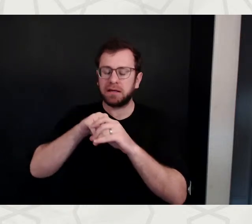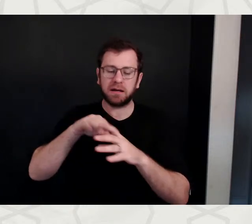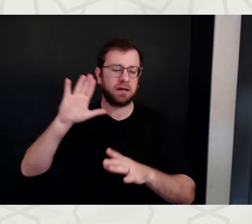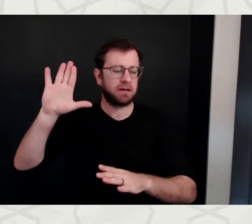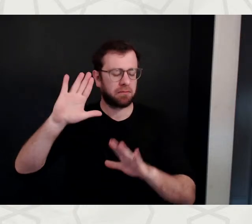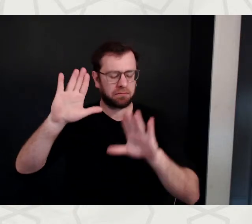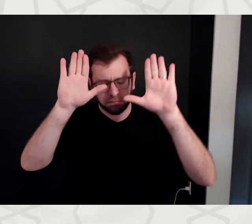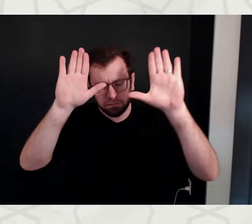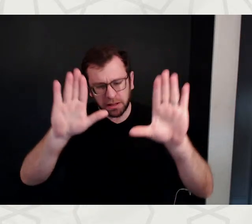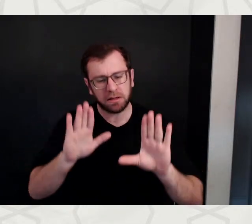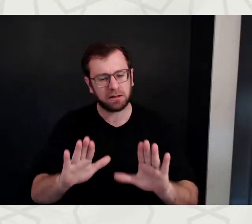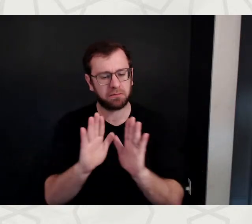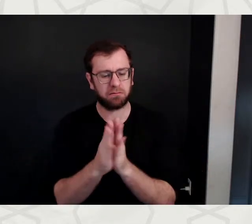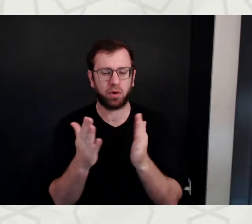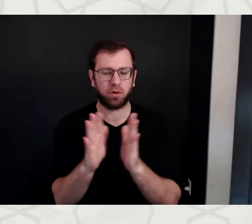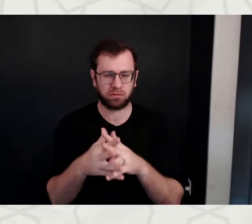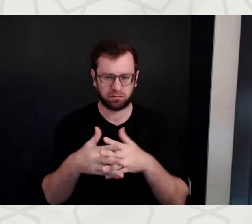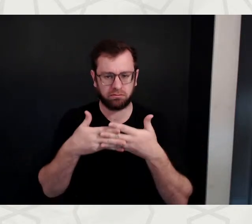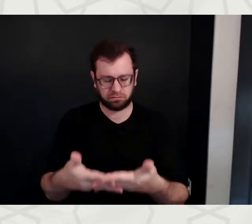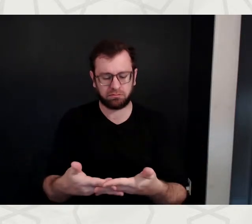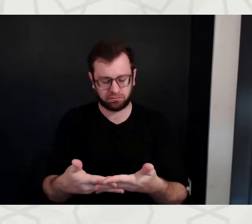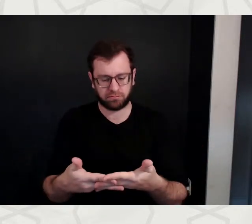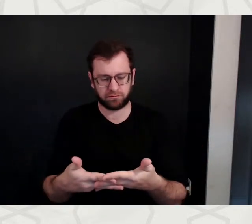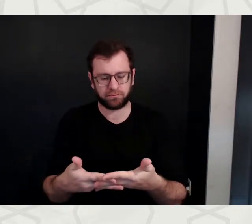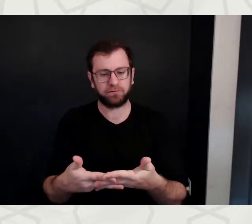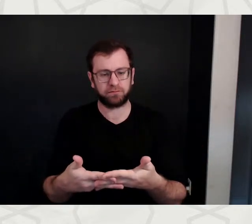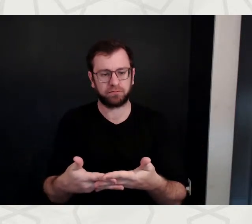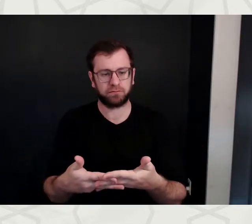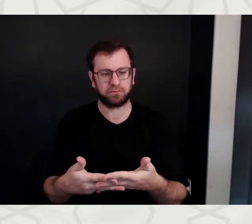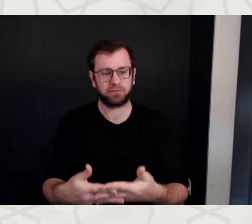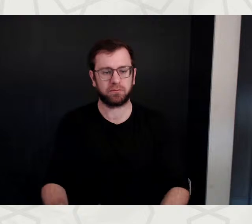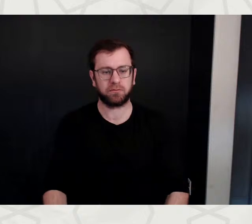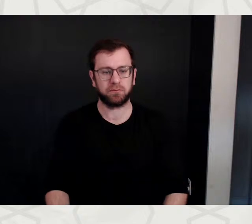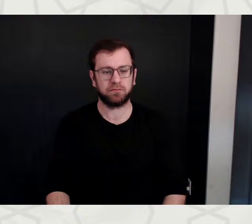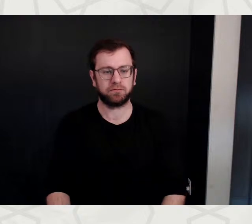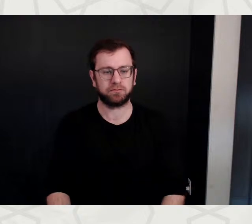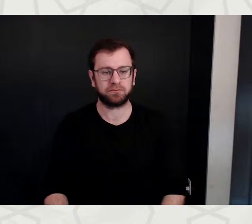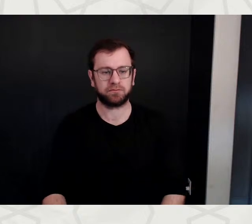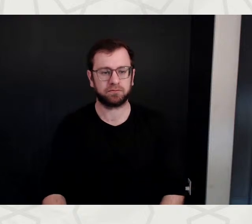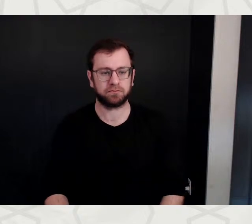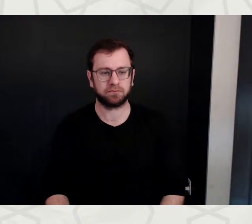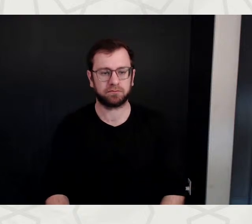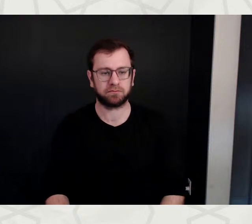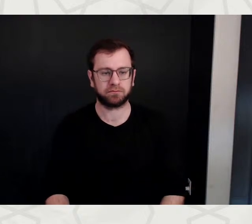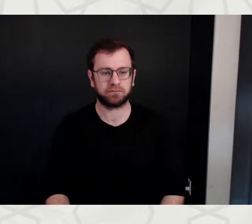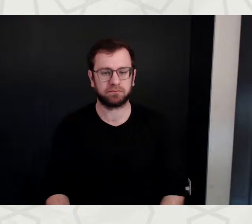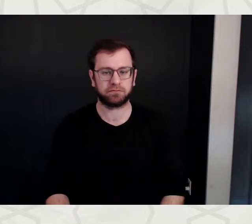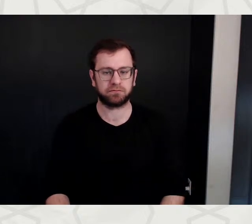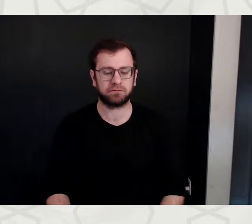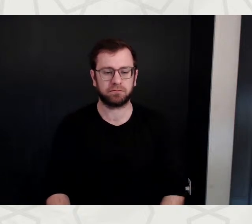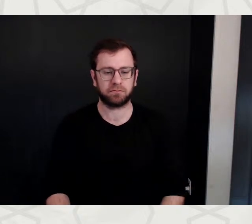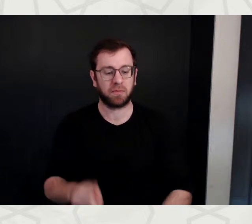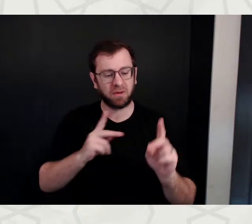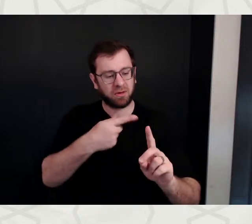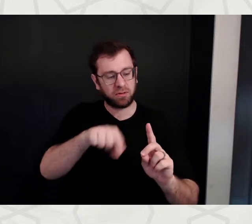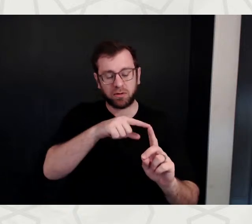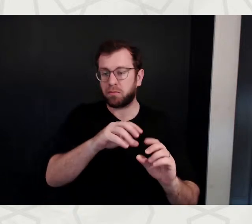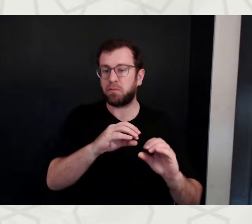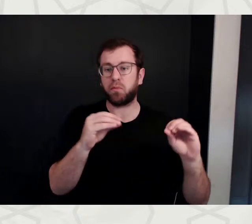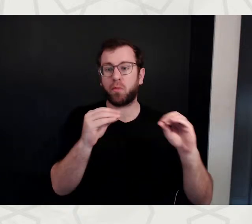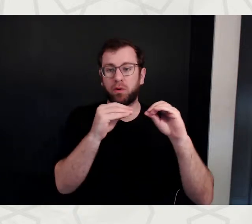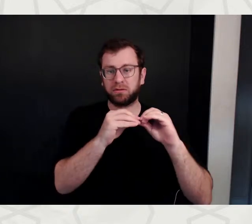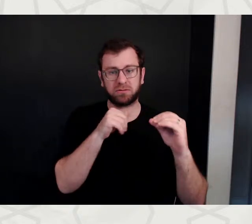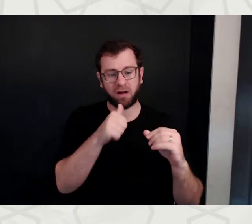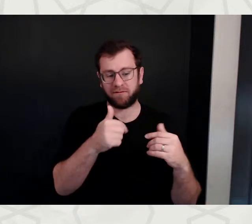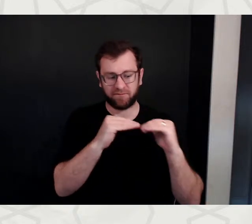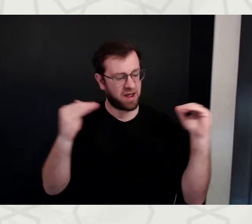21, and who is more unjust than one who invents a lie against